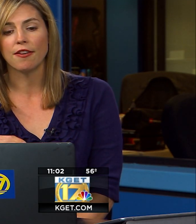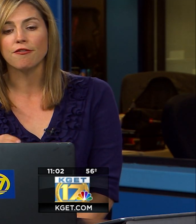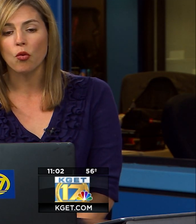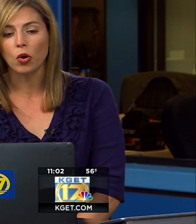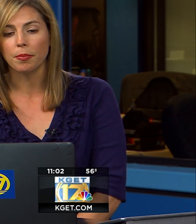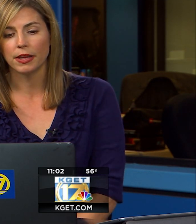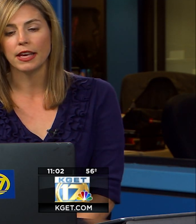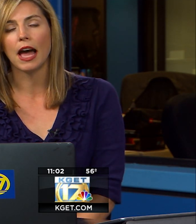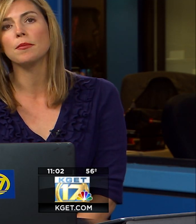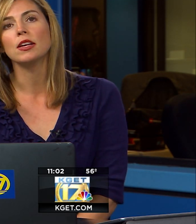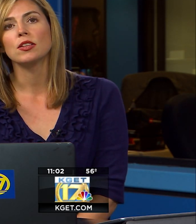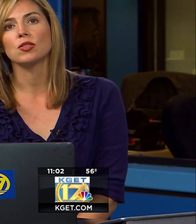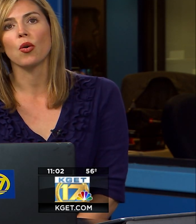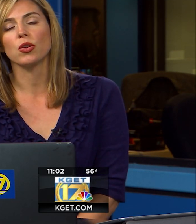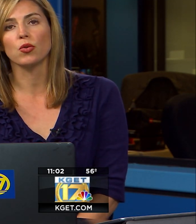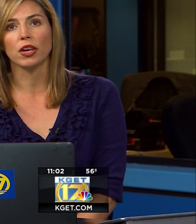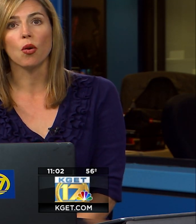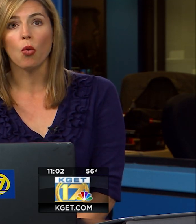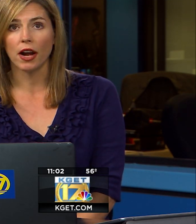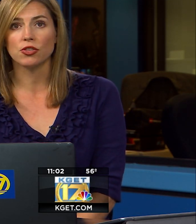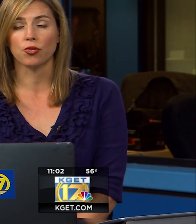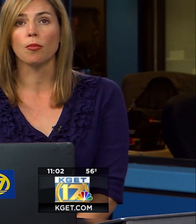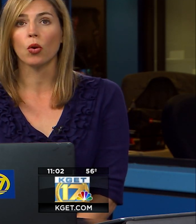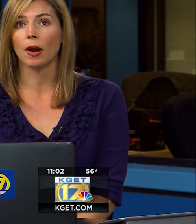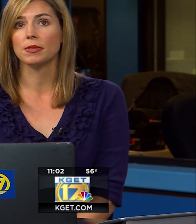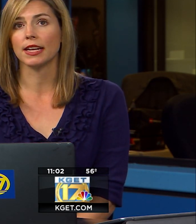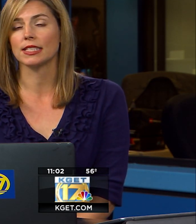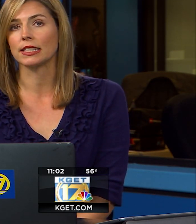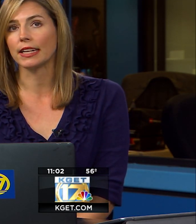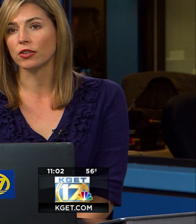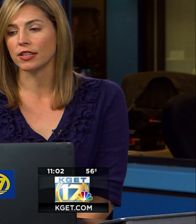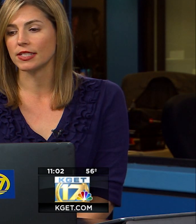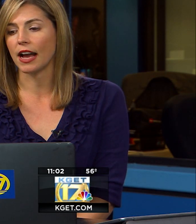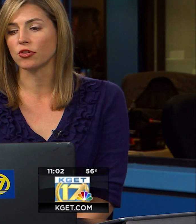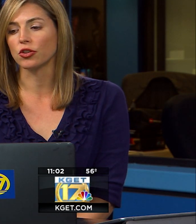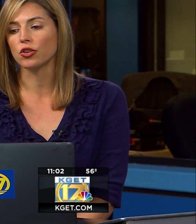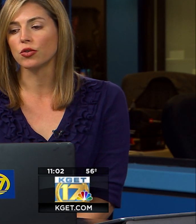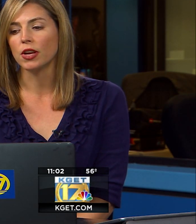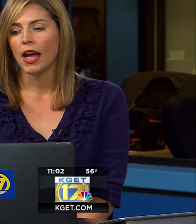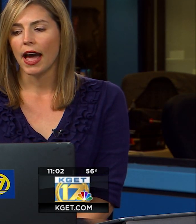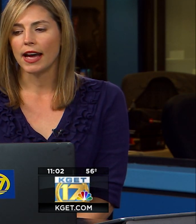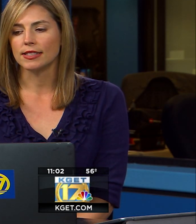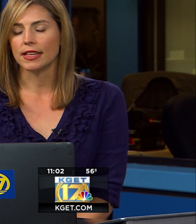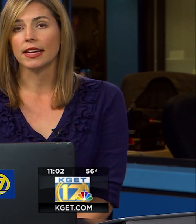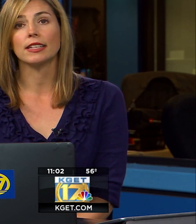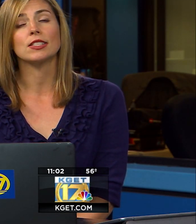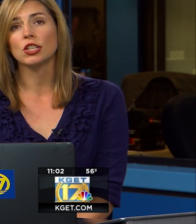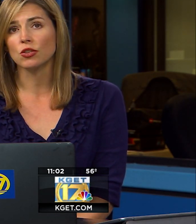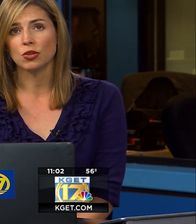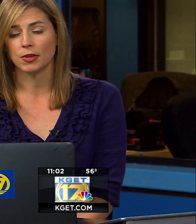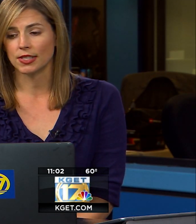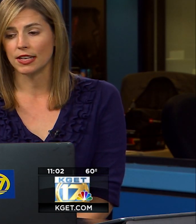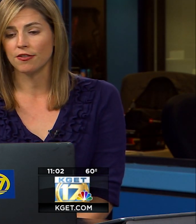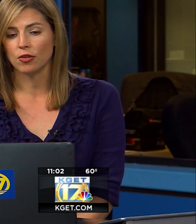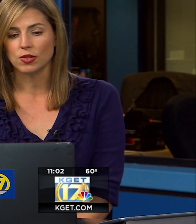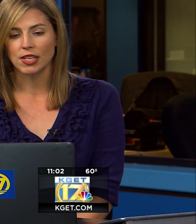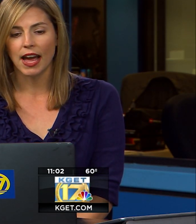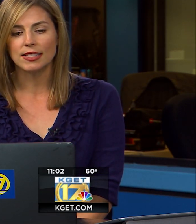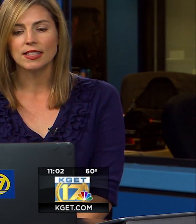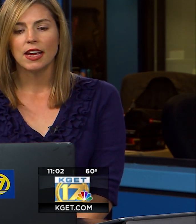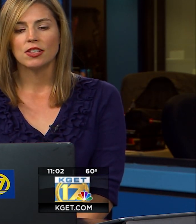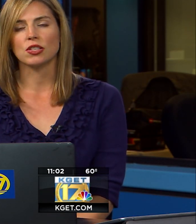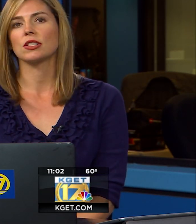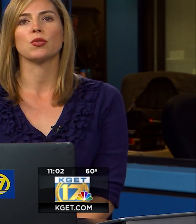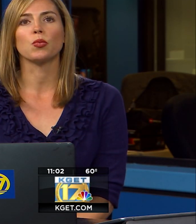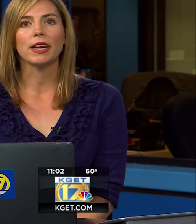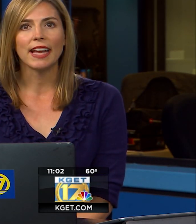a.m. and at 4 p.m. So you can watch for more updates later this afternoon as they continue to receive those